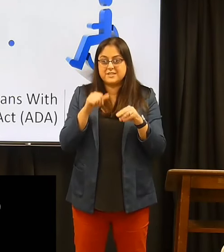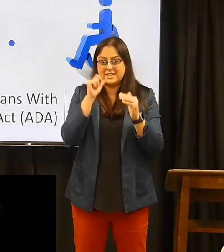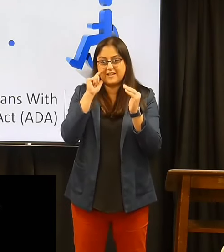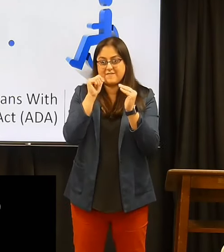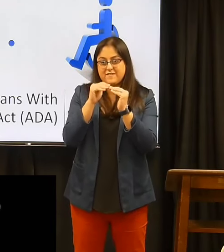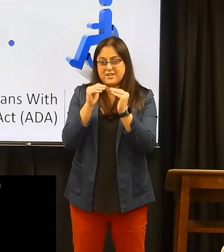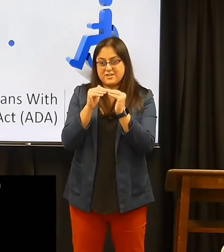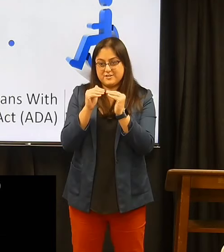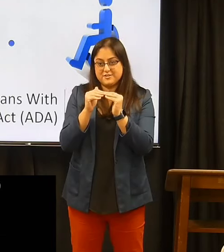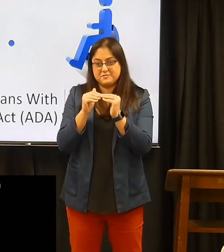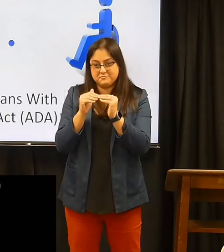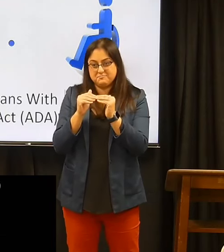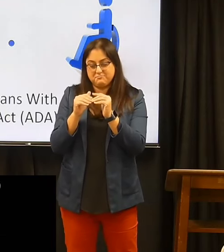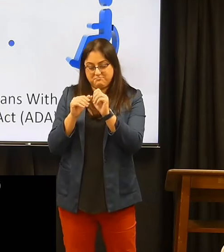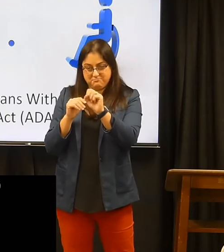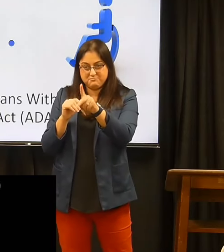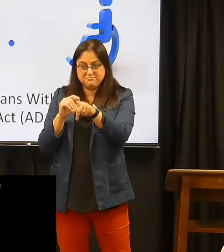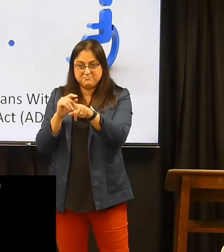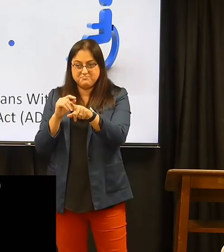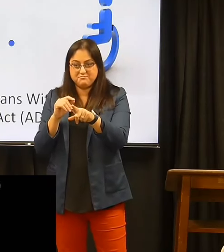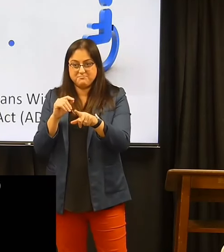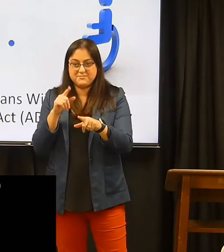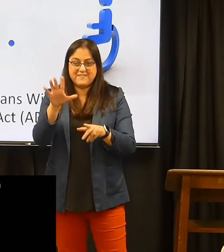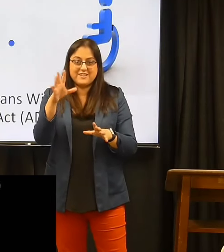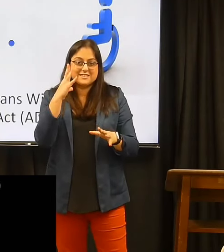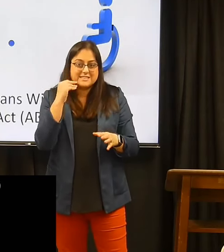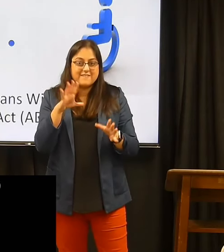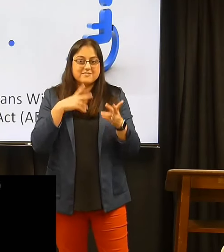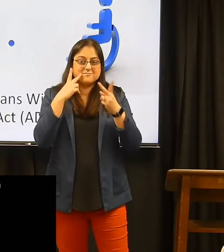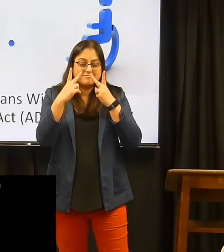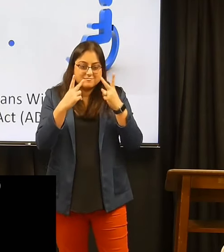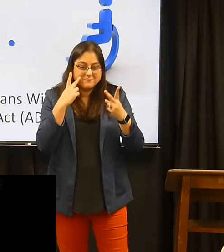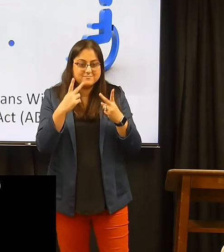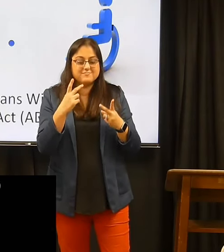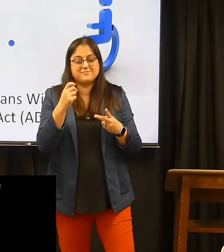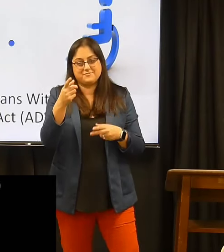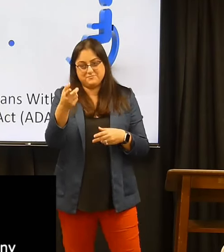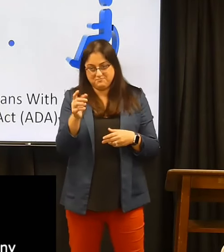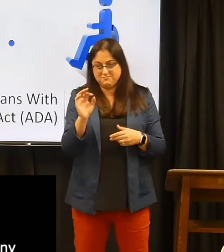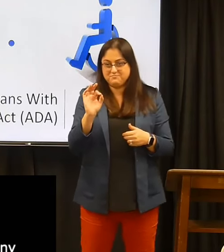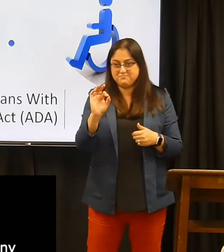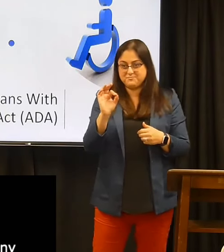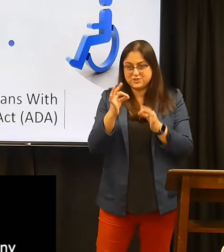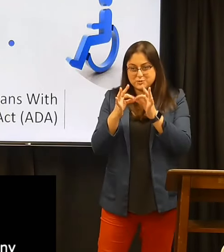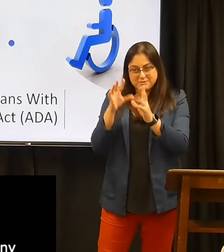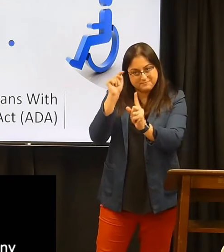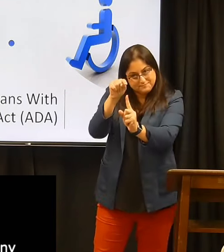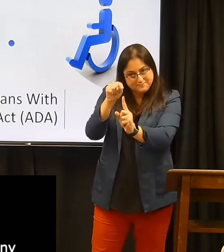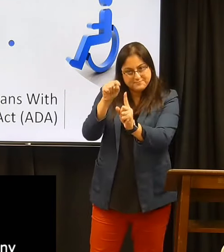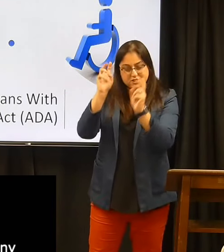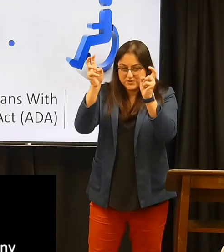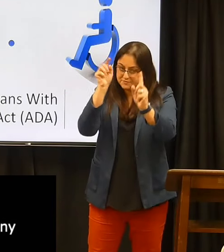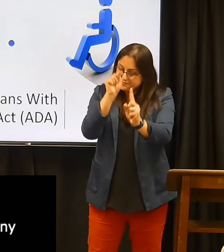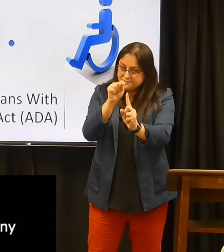up. I think it's not fair. That's my experience, and that's what I've seen. Okay?